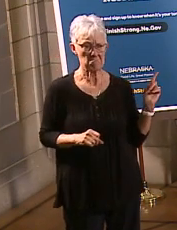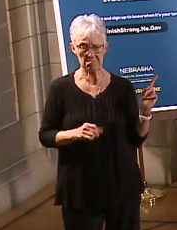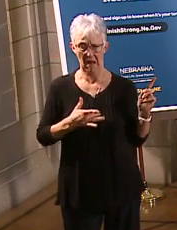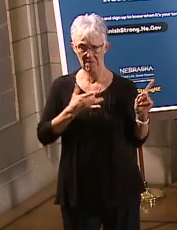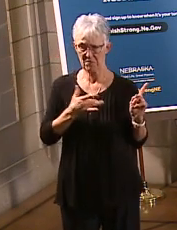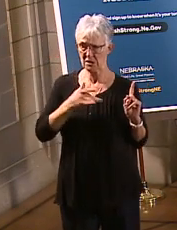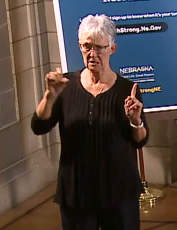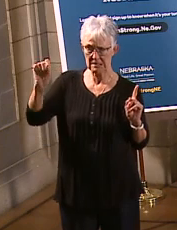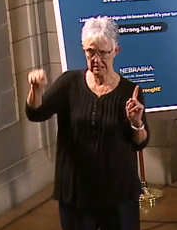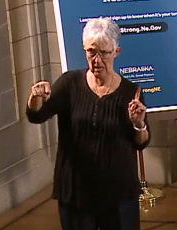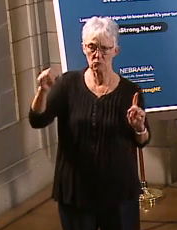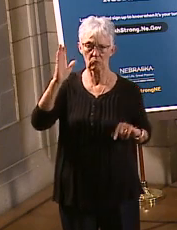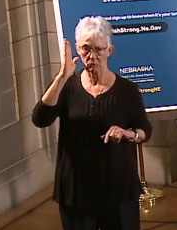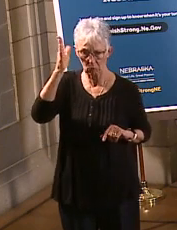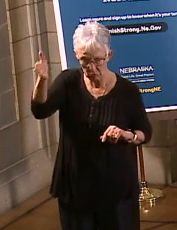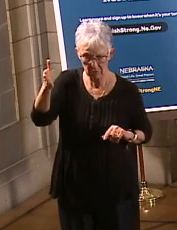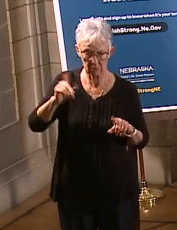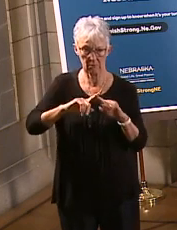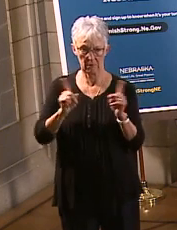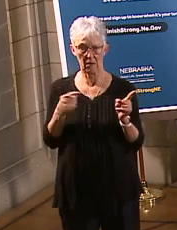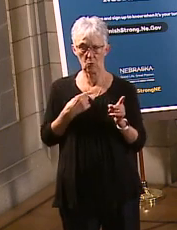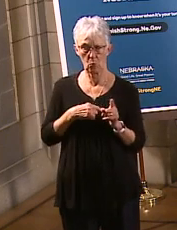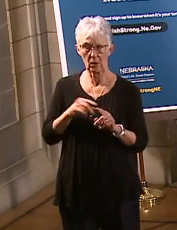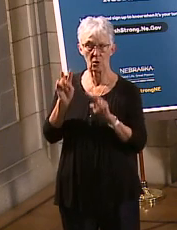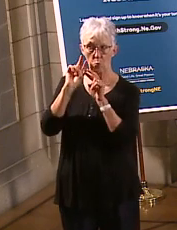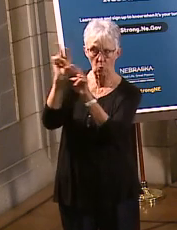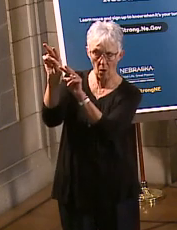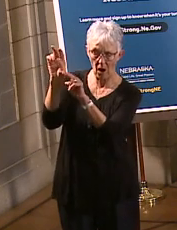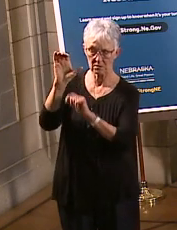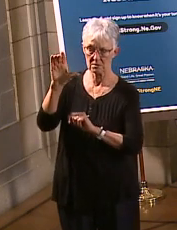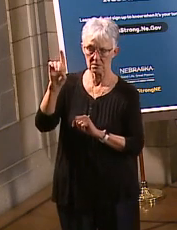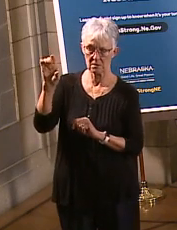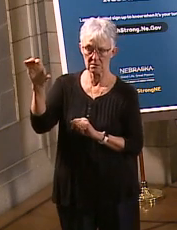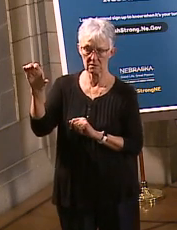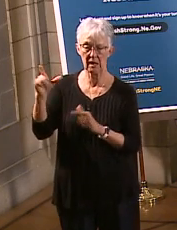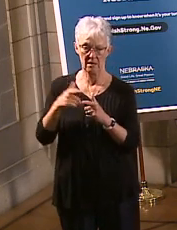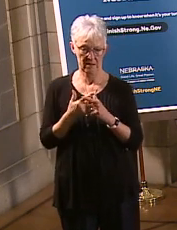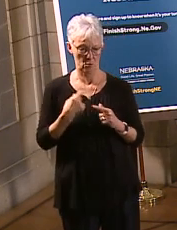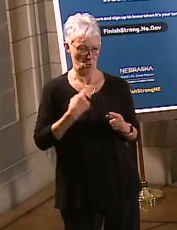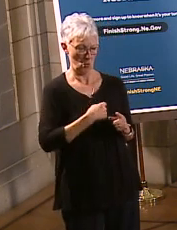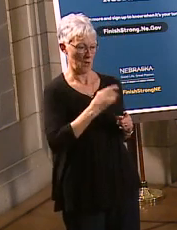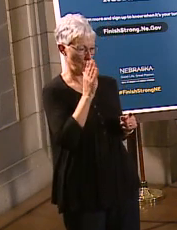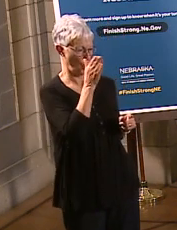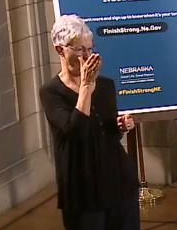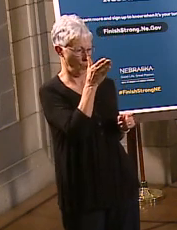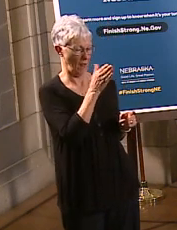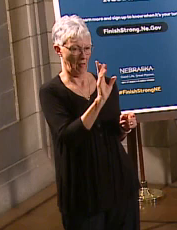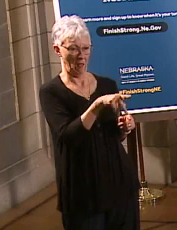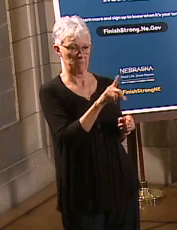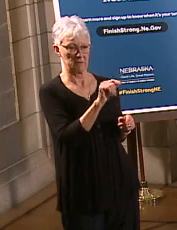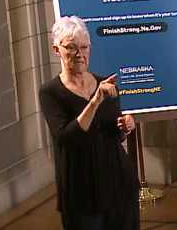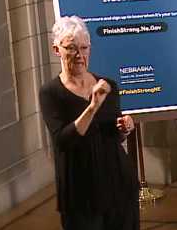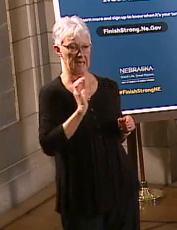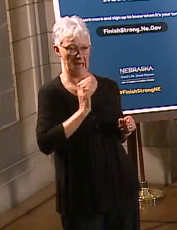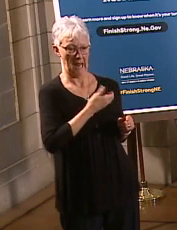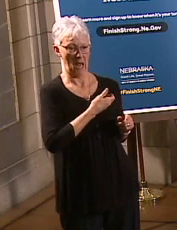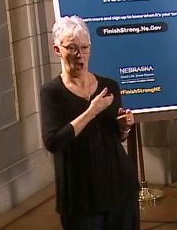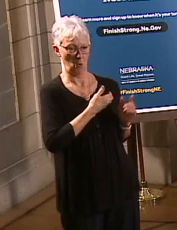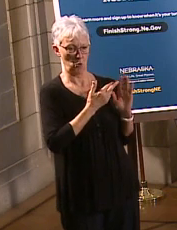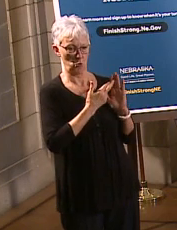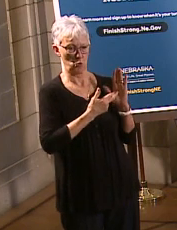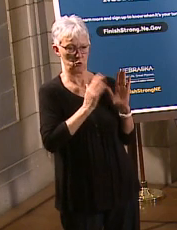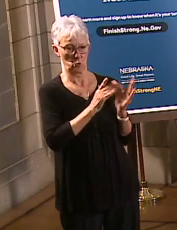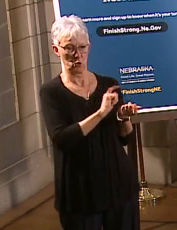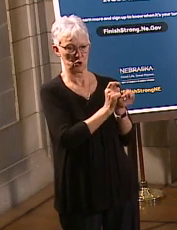now on that, but we certainly watch all the things the CDC is doing and update our guidance as well. And Dr. Antone, I don't know if you had anything else you would like to